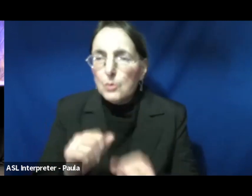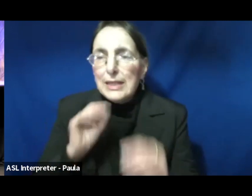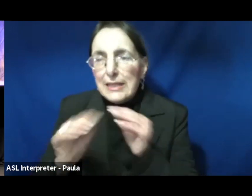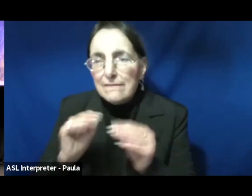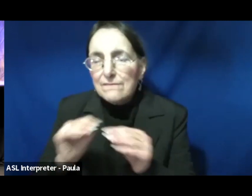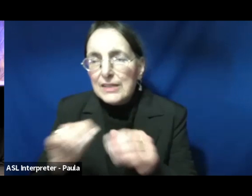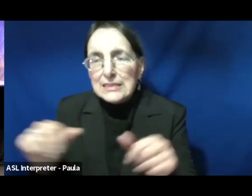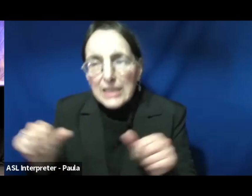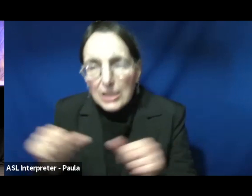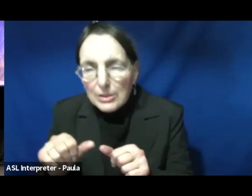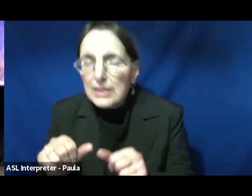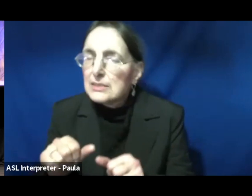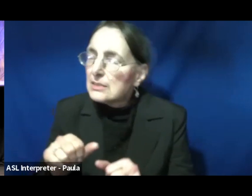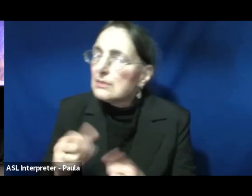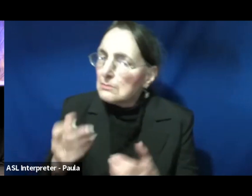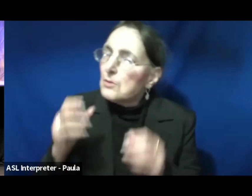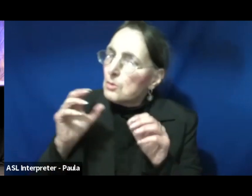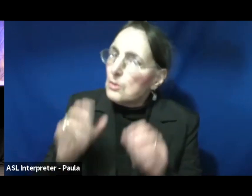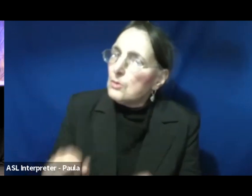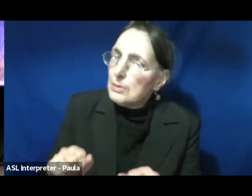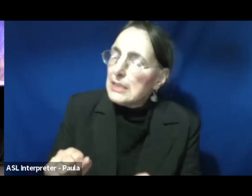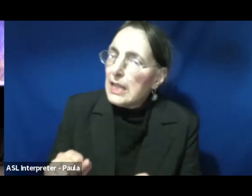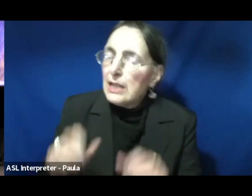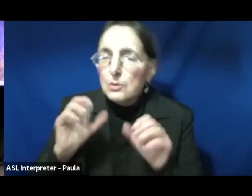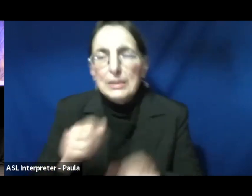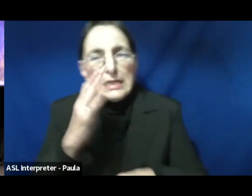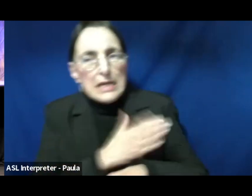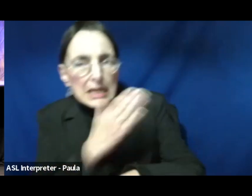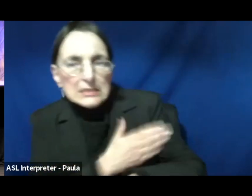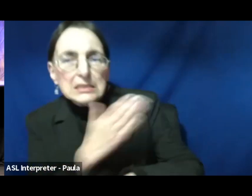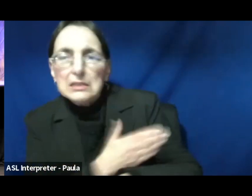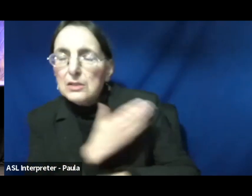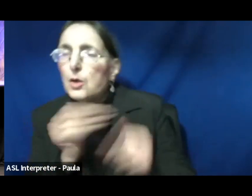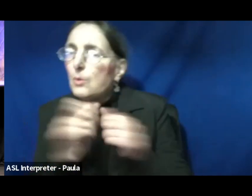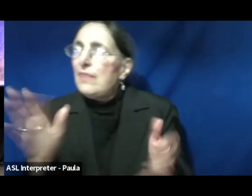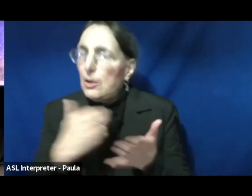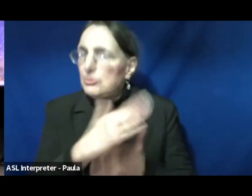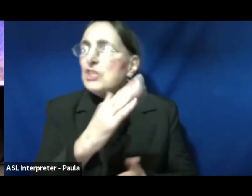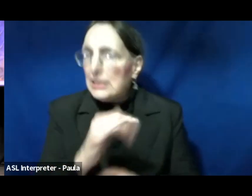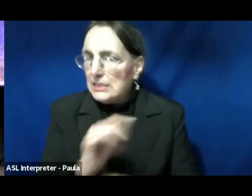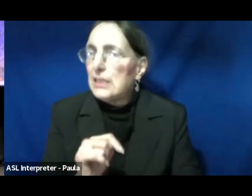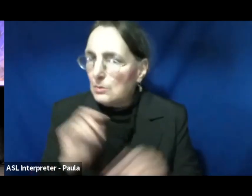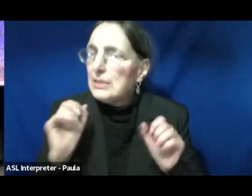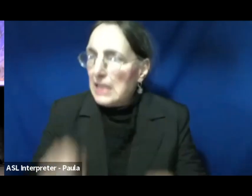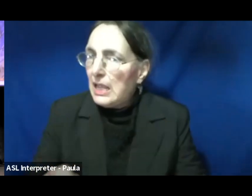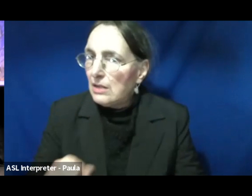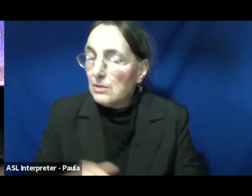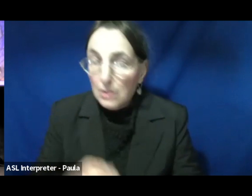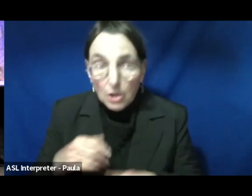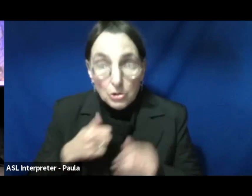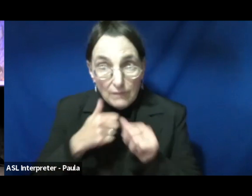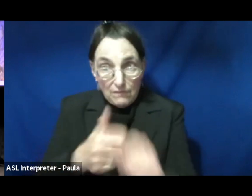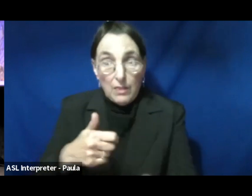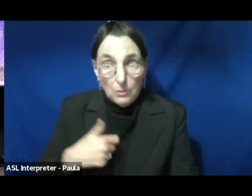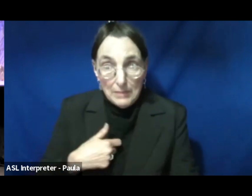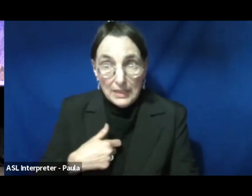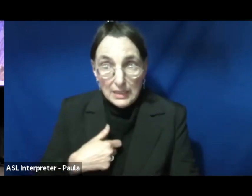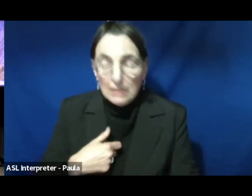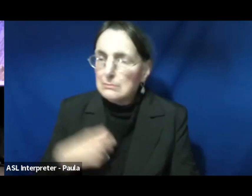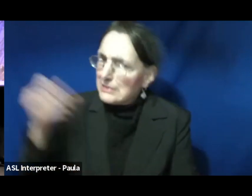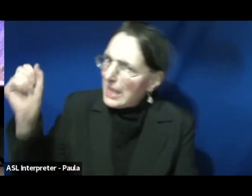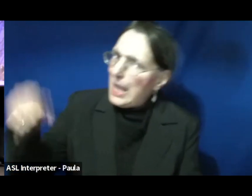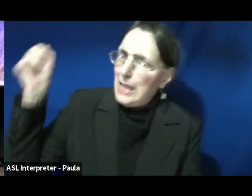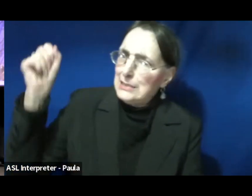think it's a little lacking. We can extend it, right? We can enhance it without rejecting it. You follow me? Yeah.